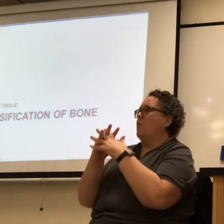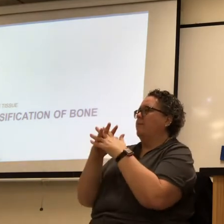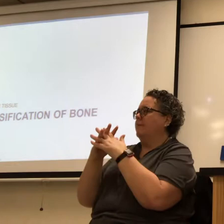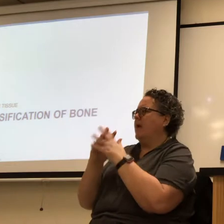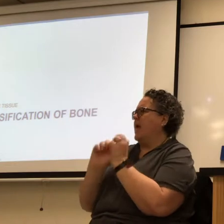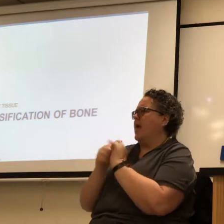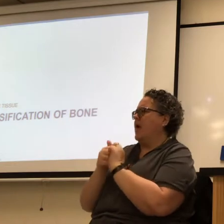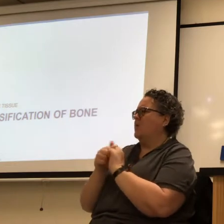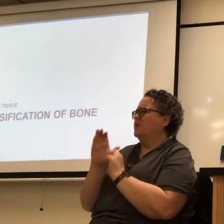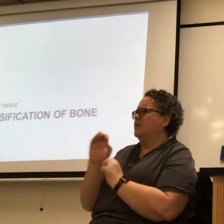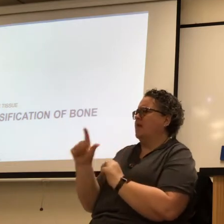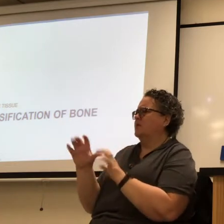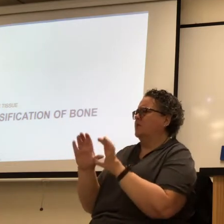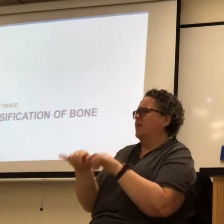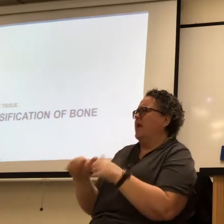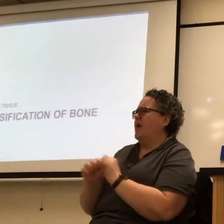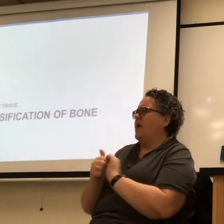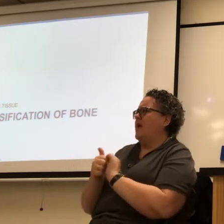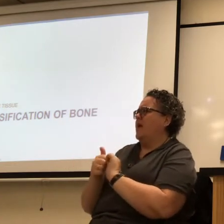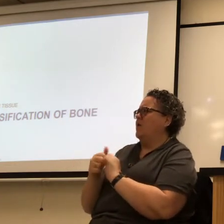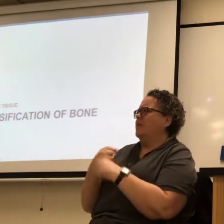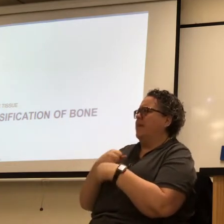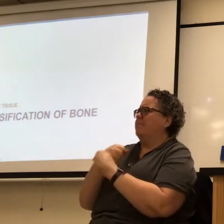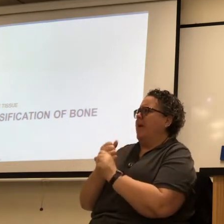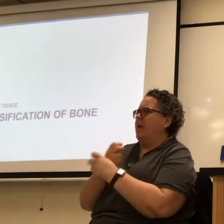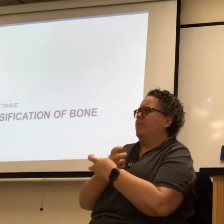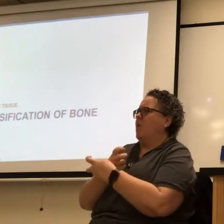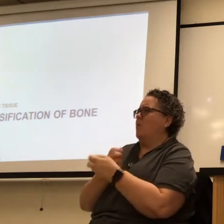How do these cells do it? How do they make bone?